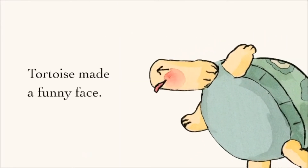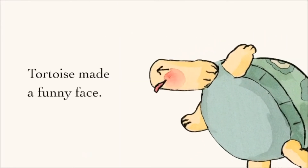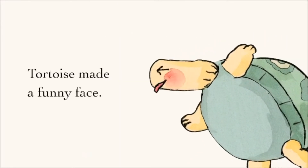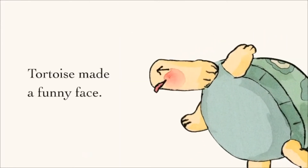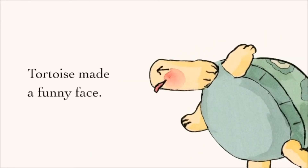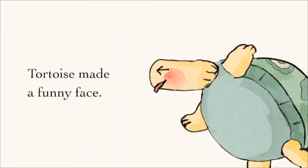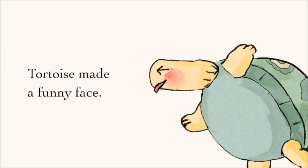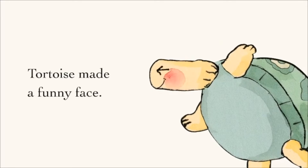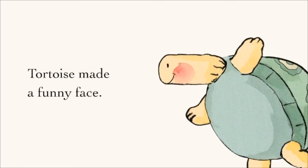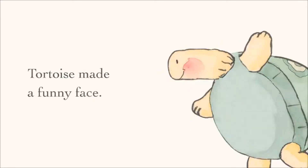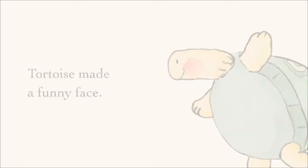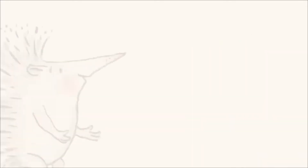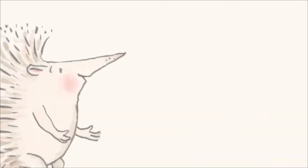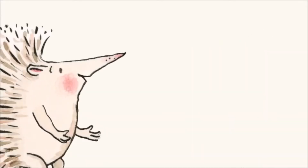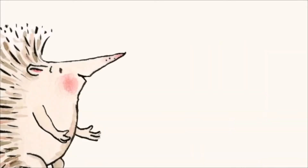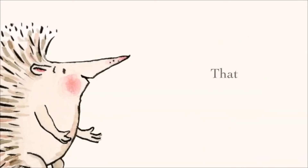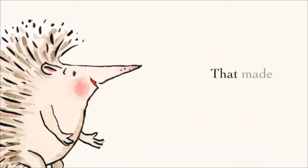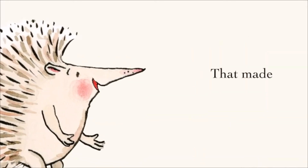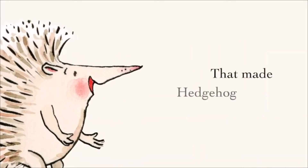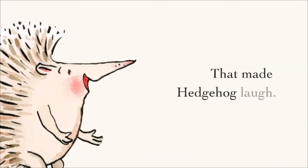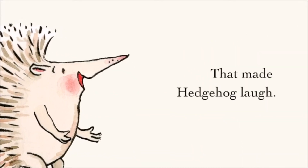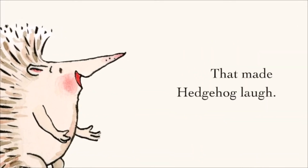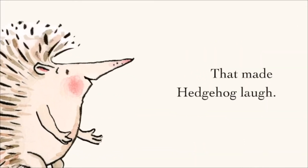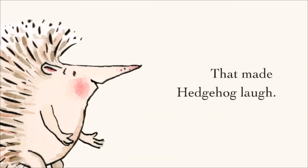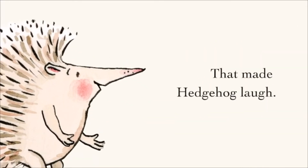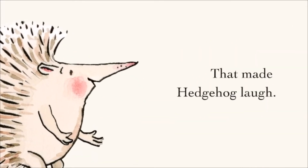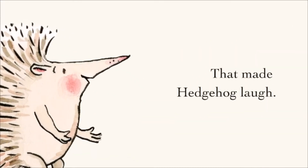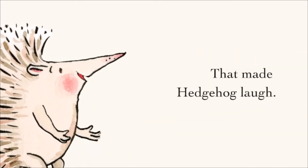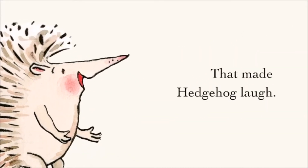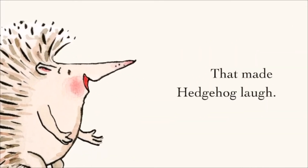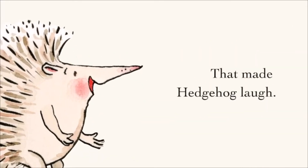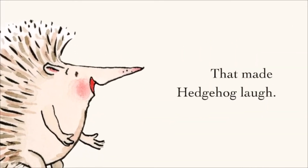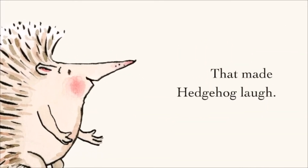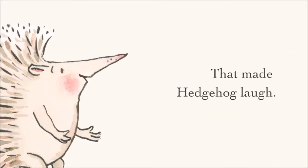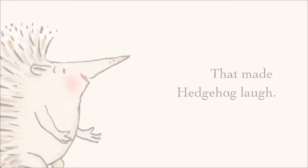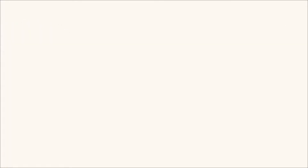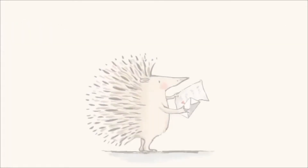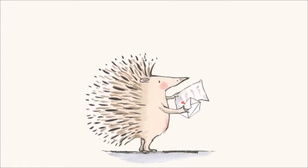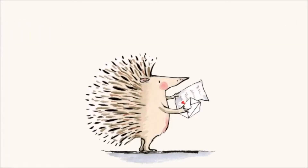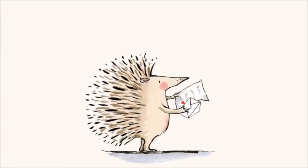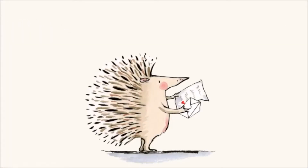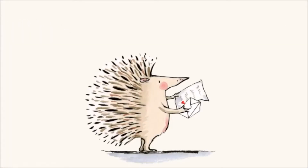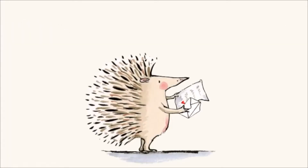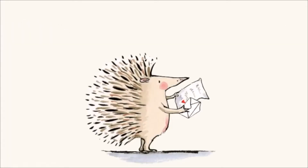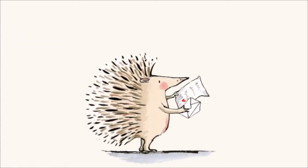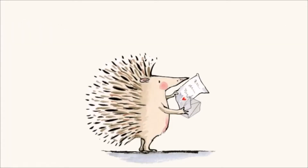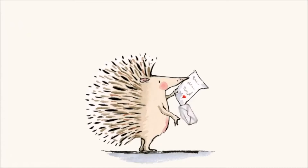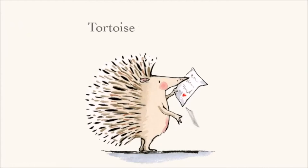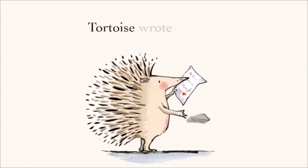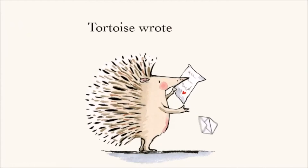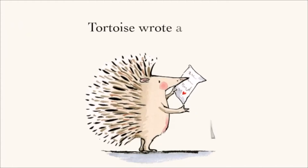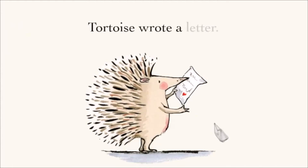Tortoise made a funny face. That made Hedgehog laugh.